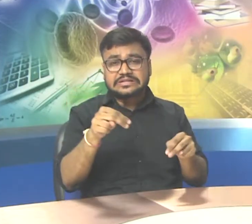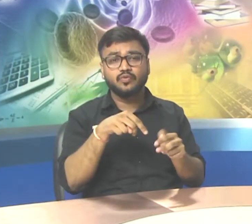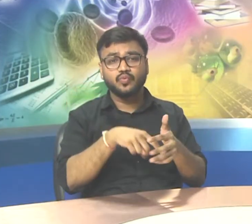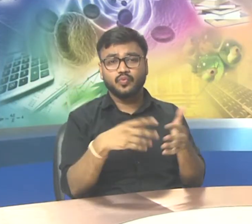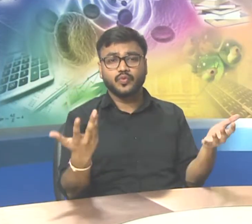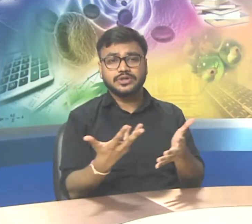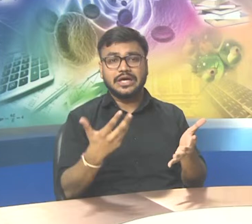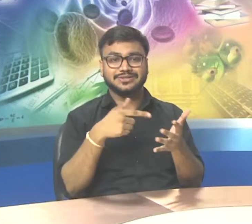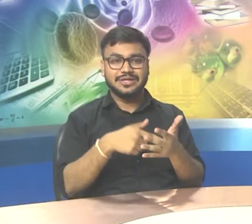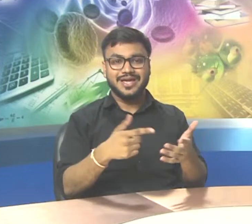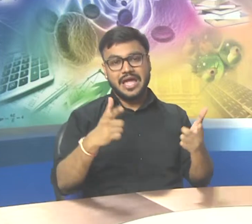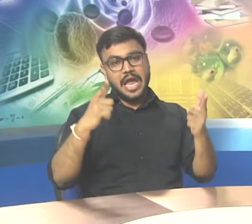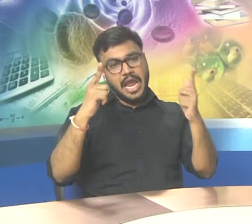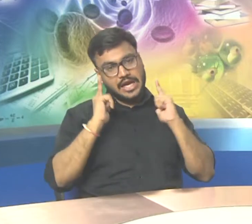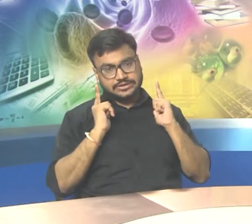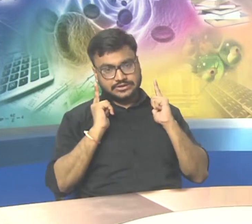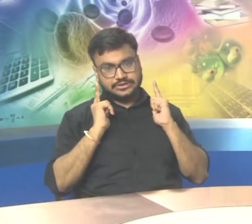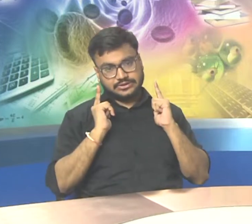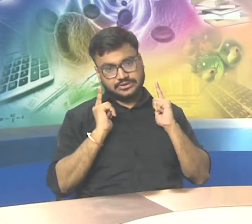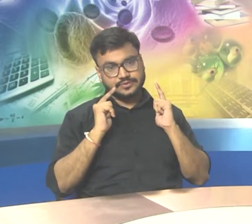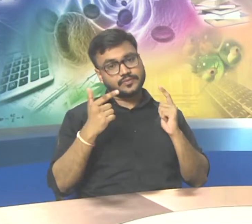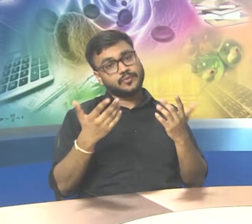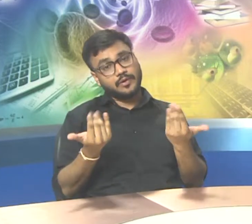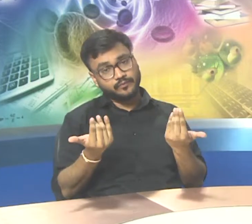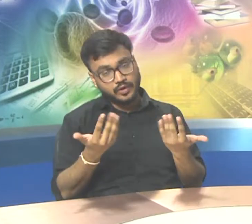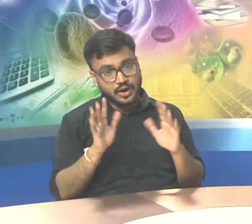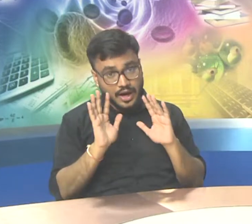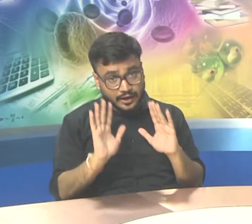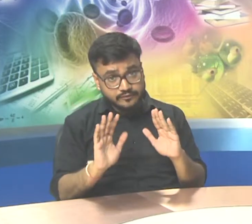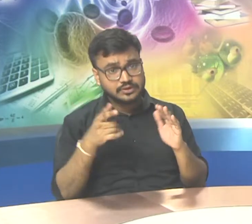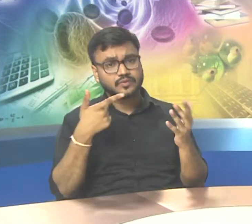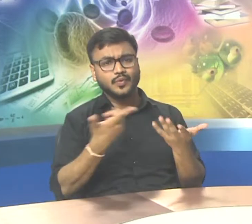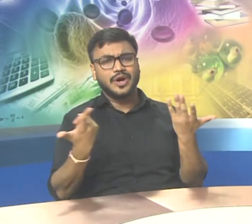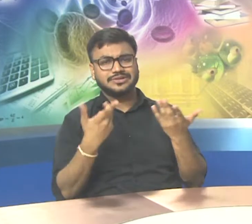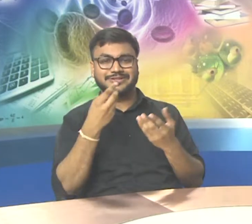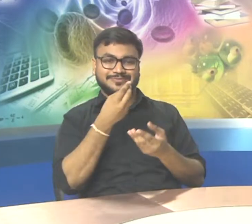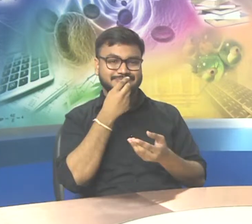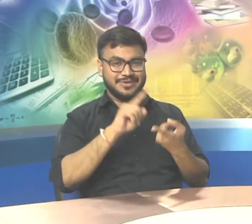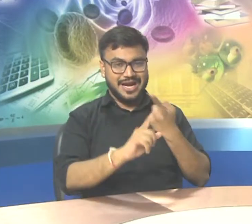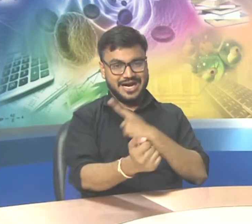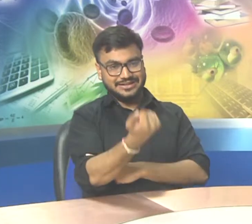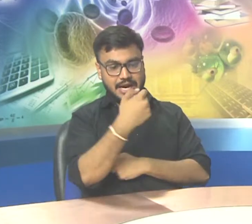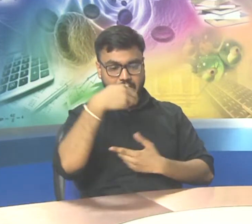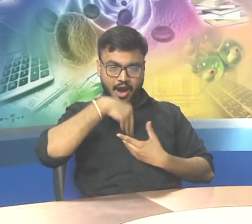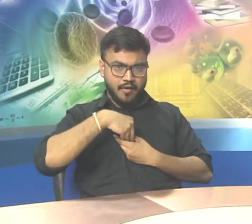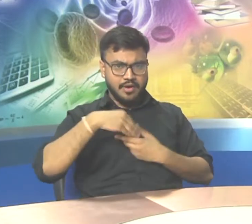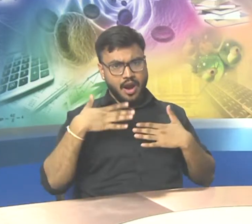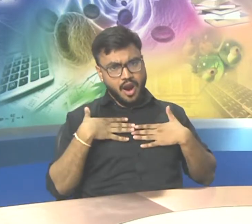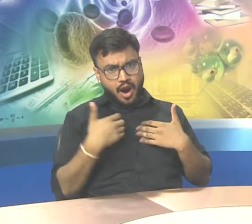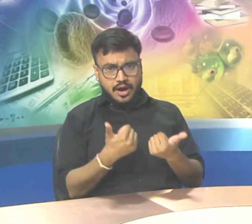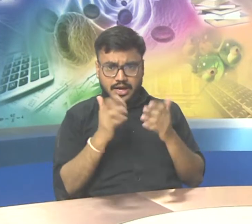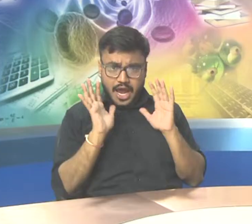We also need energy even when we are resting, because our